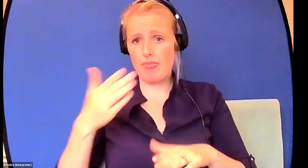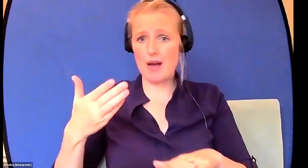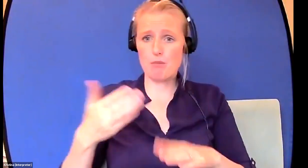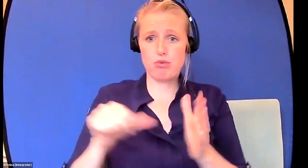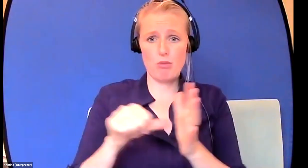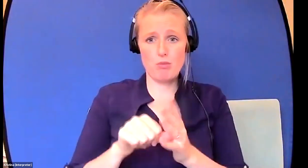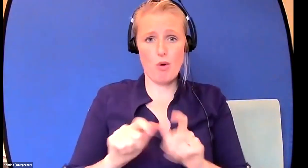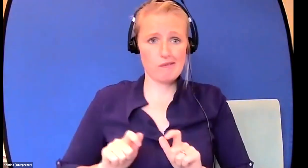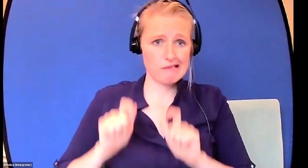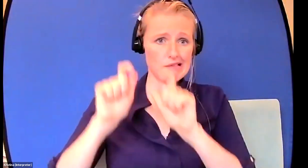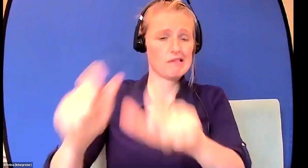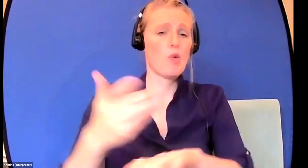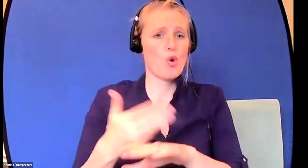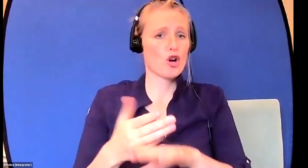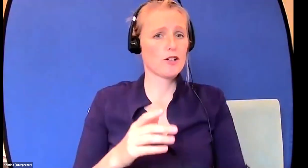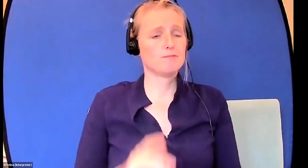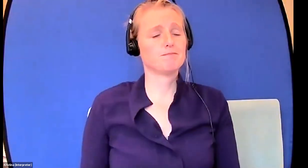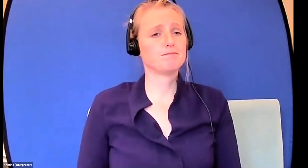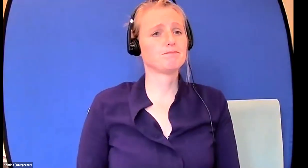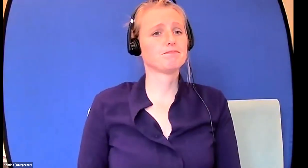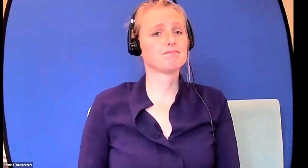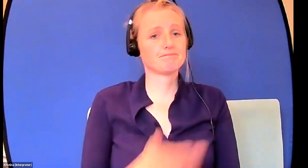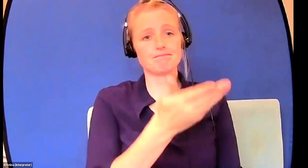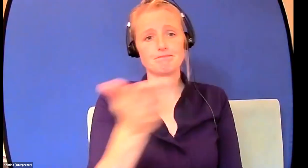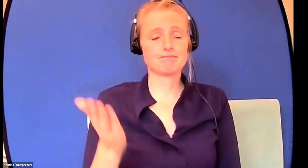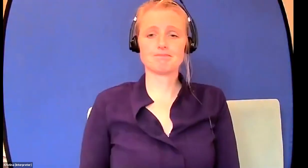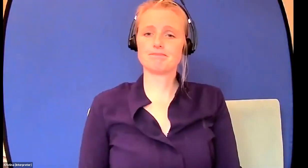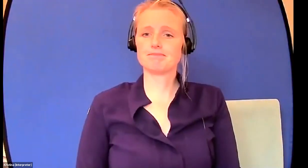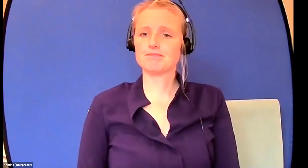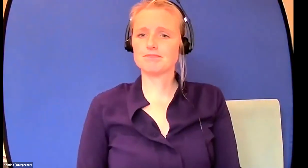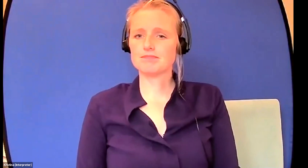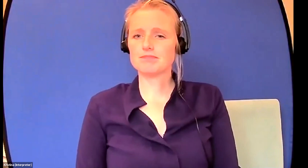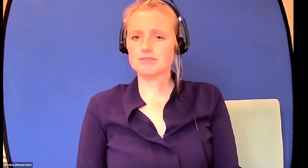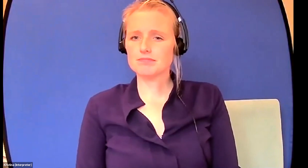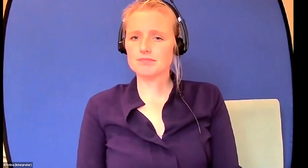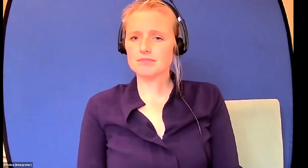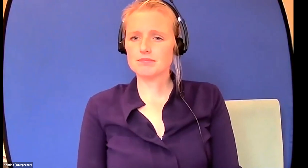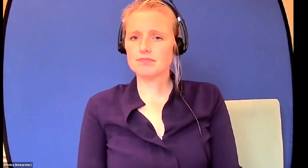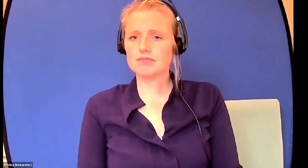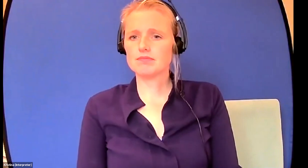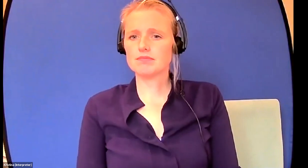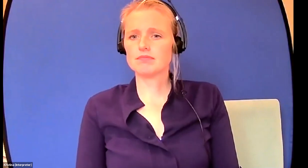So I open this question right now to Mark, Kelly, Tamana, Fiona.